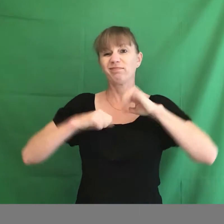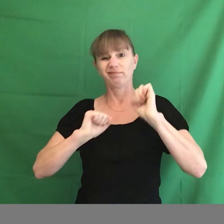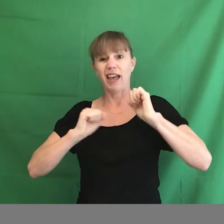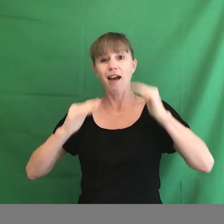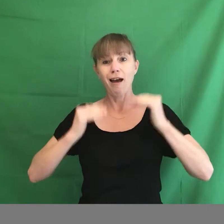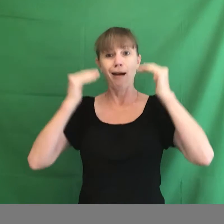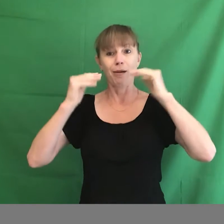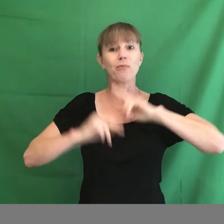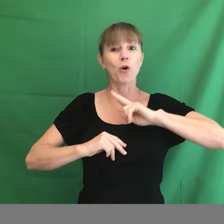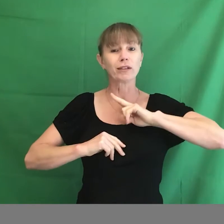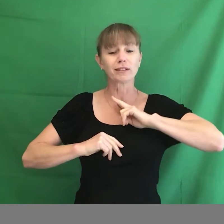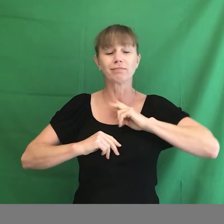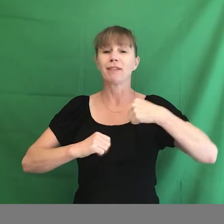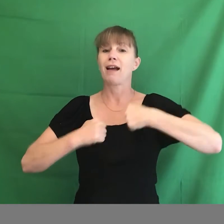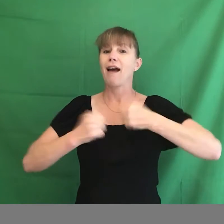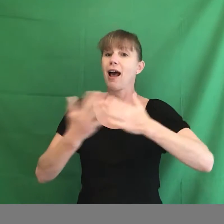loves me.